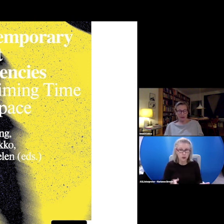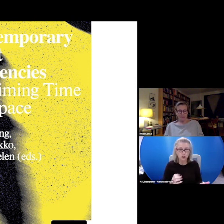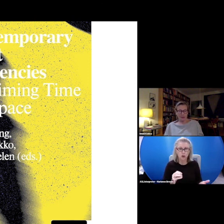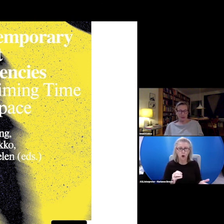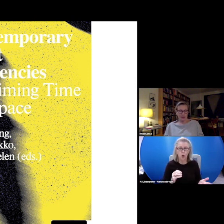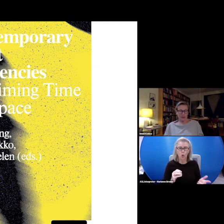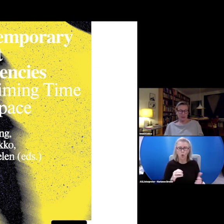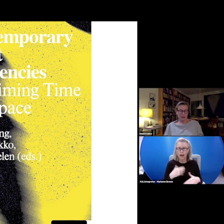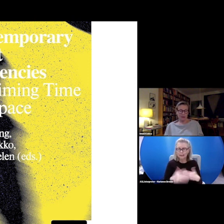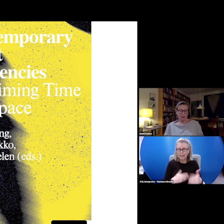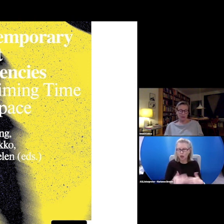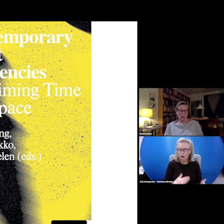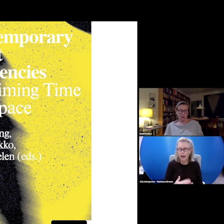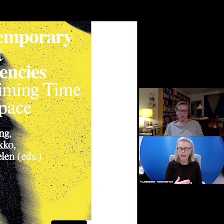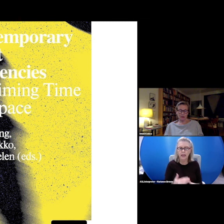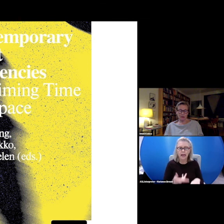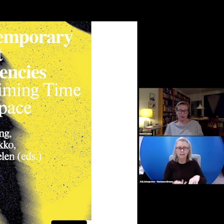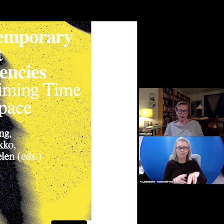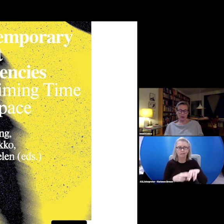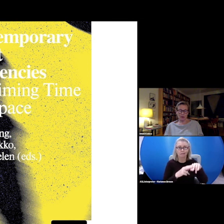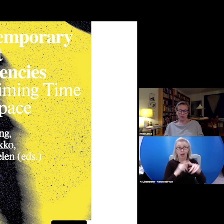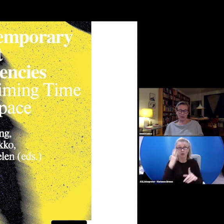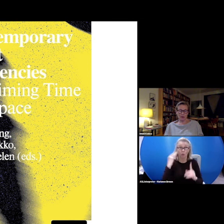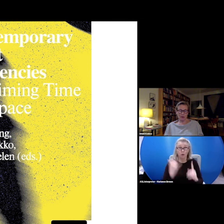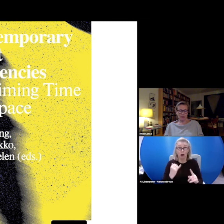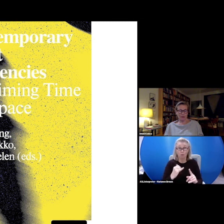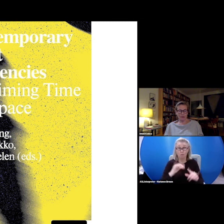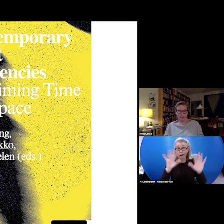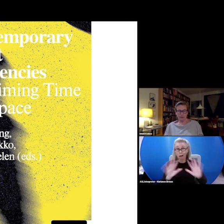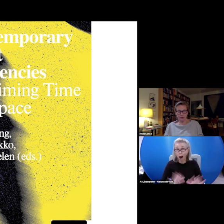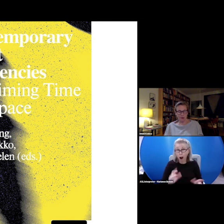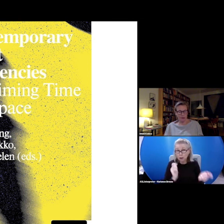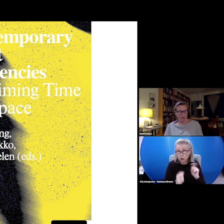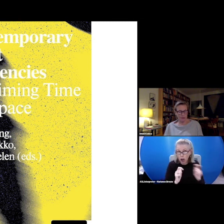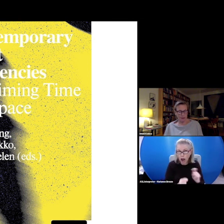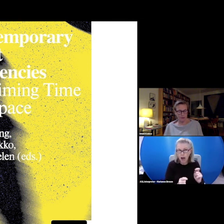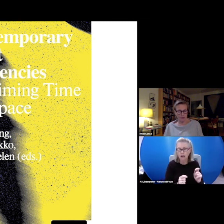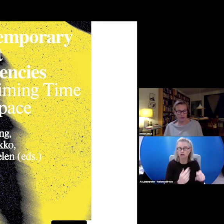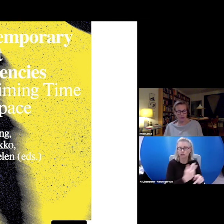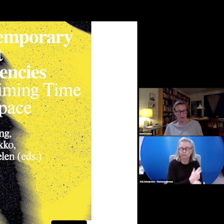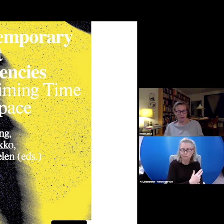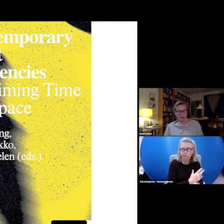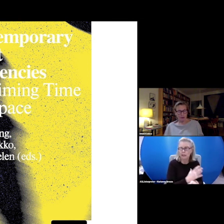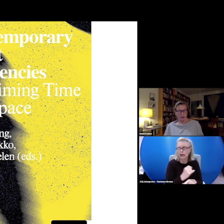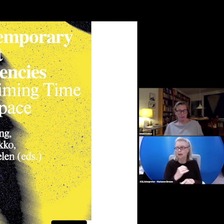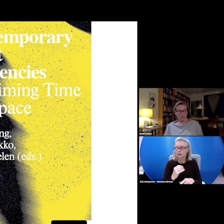Accelerated climate change, ethical questions on cultures and natural